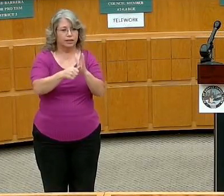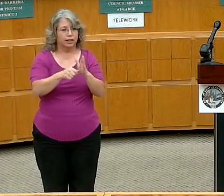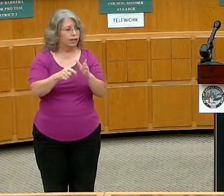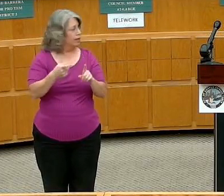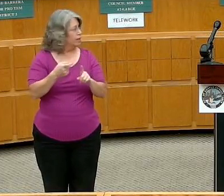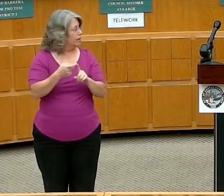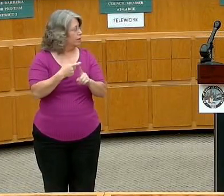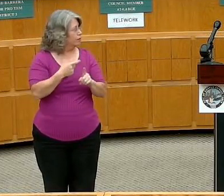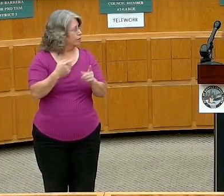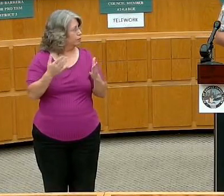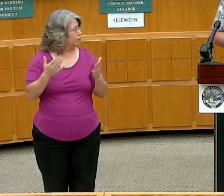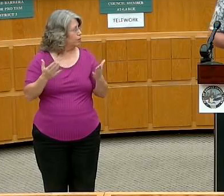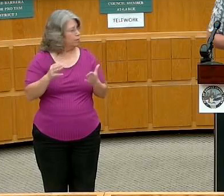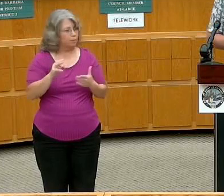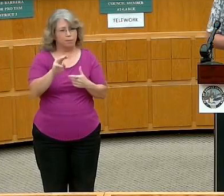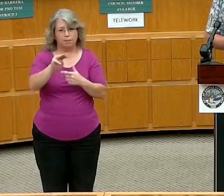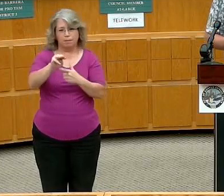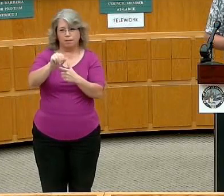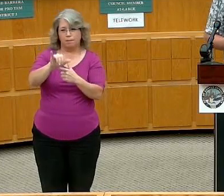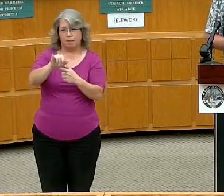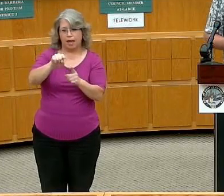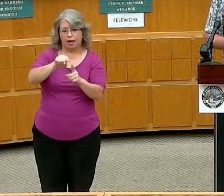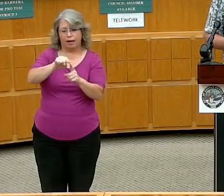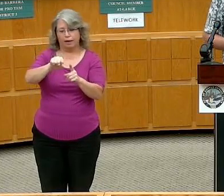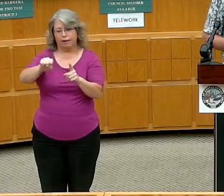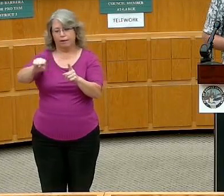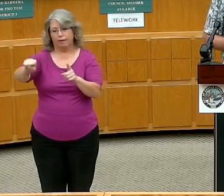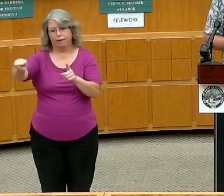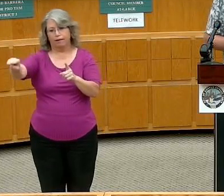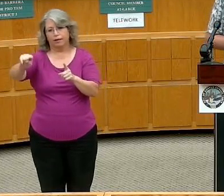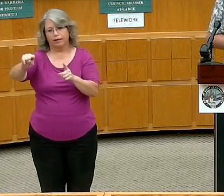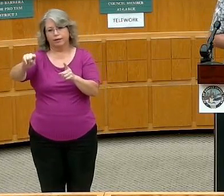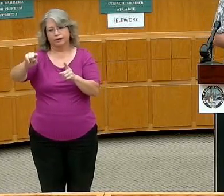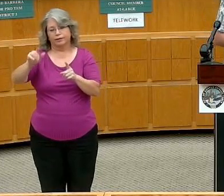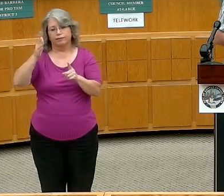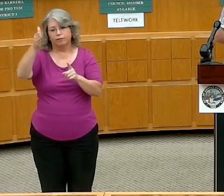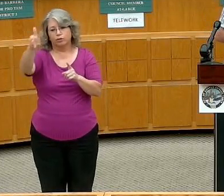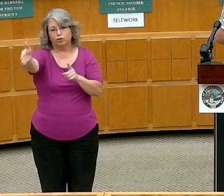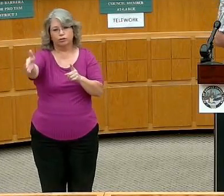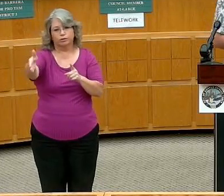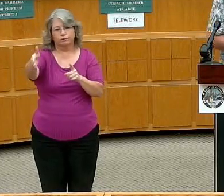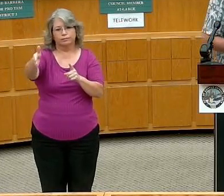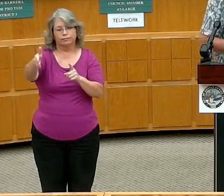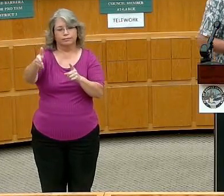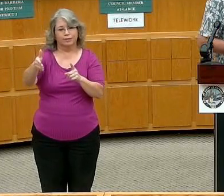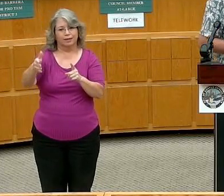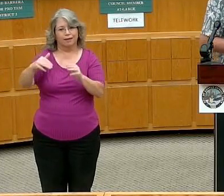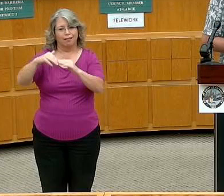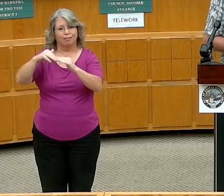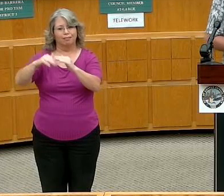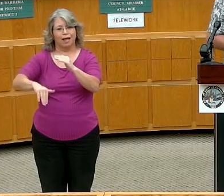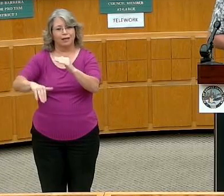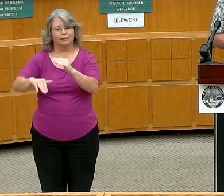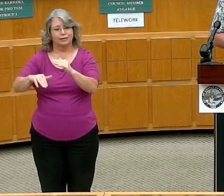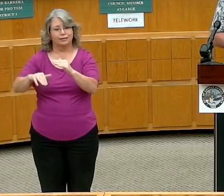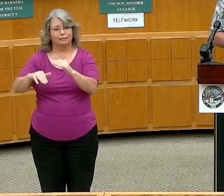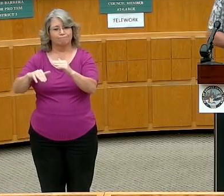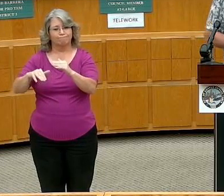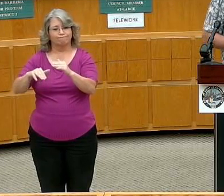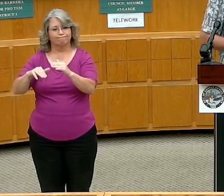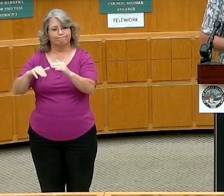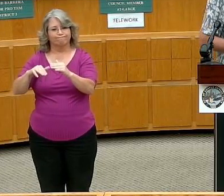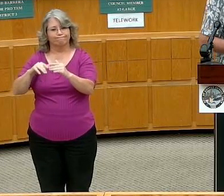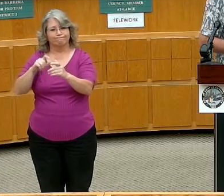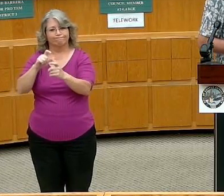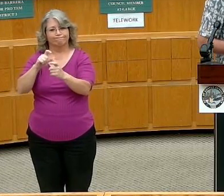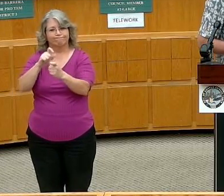just kind of like anything else. The farther you go out into the future, the less certain you can be about it. What I can be fairly certain about